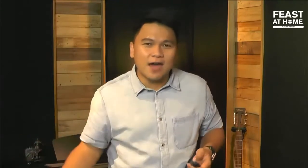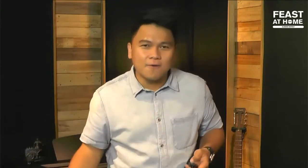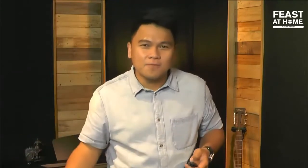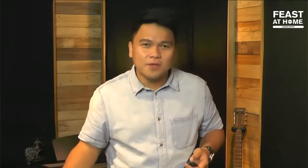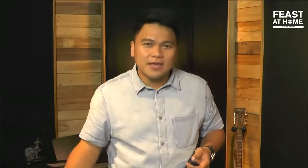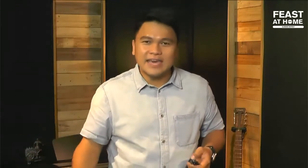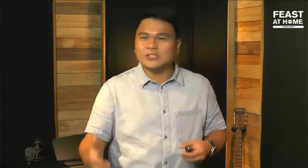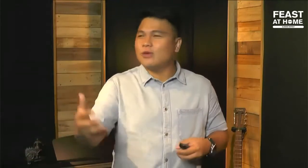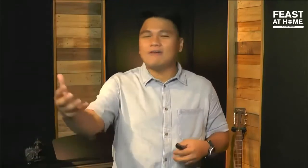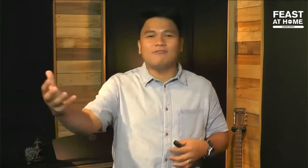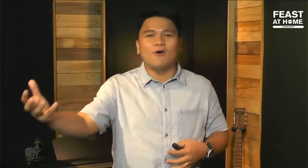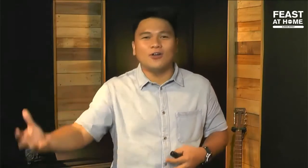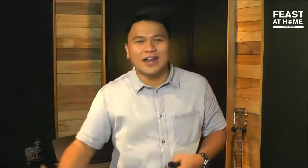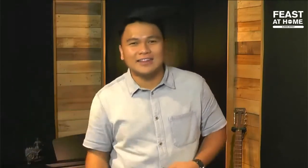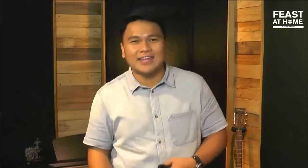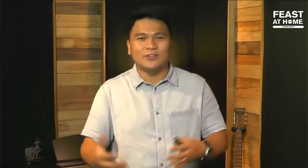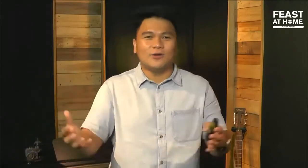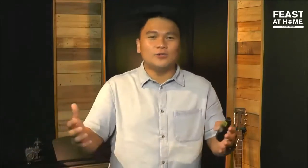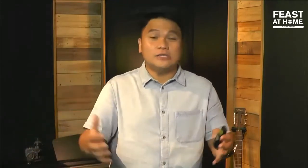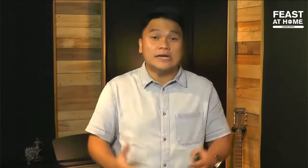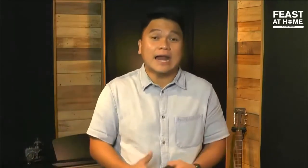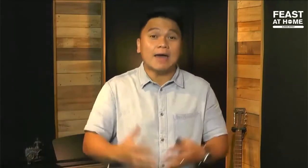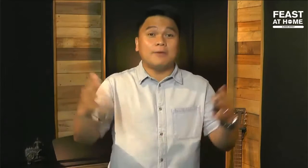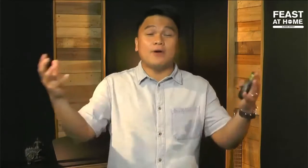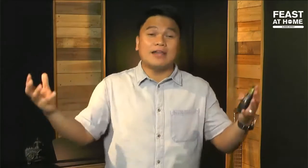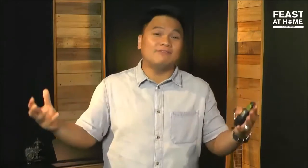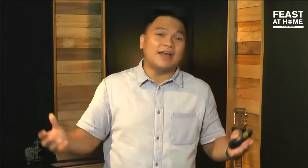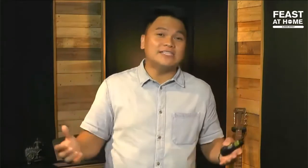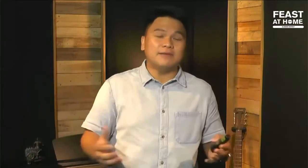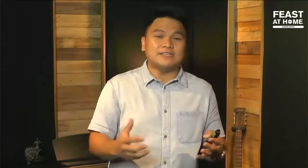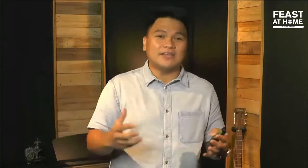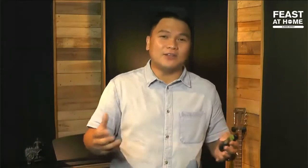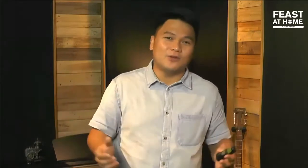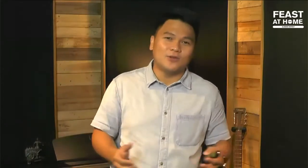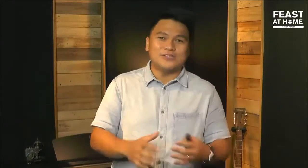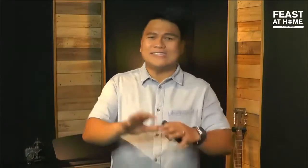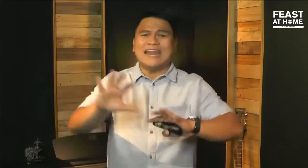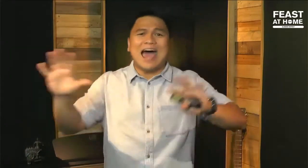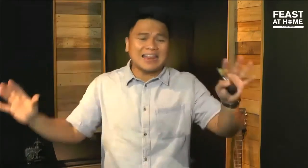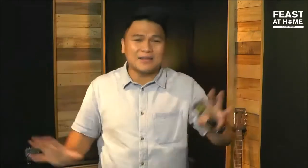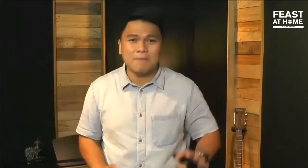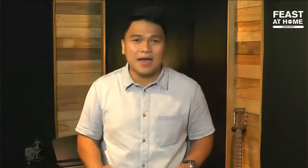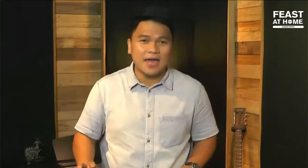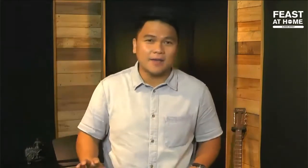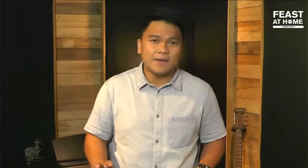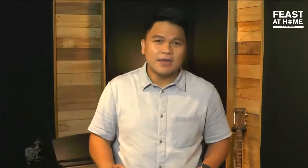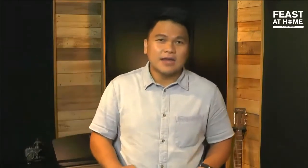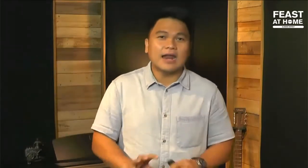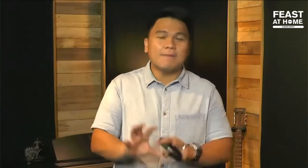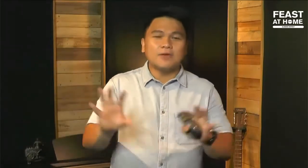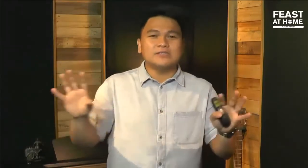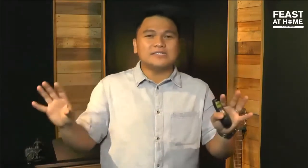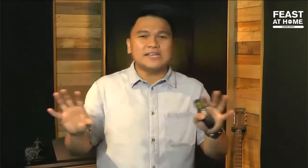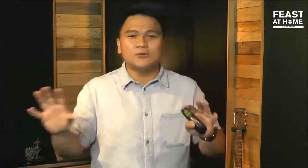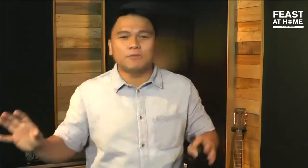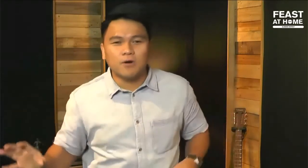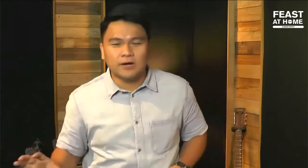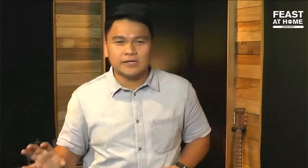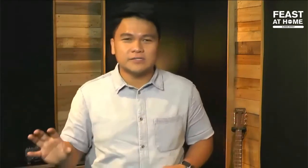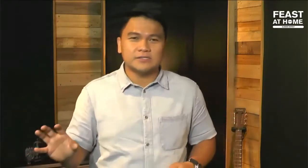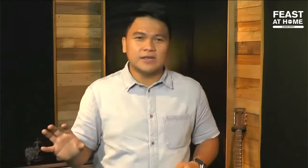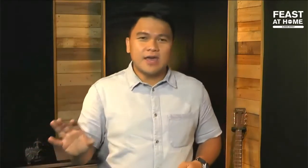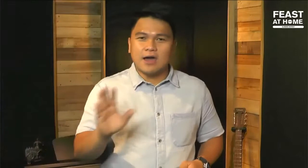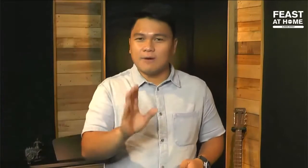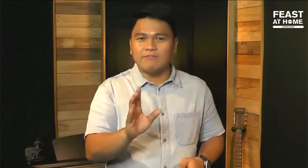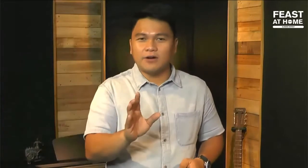have now? Yes, we have online technology. Grabe yung advancement sa technology sa lahat ng bagay. Grabe yung success, yung